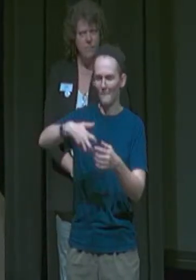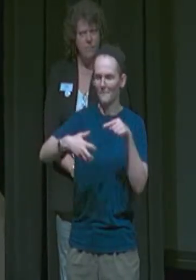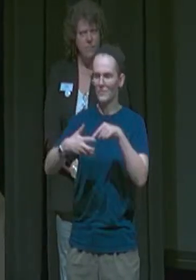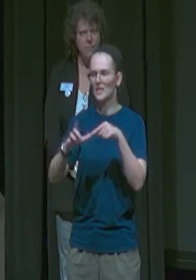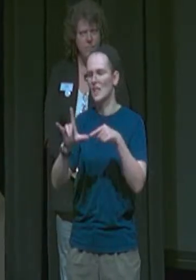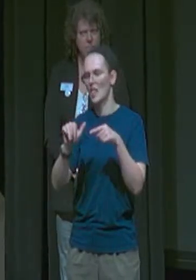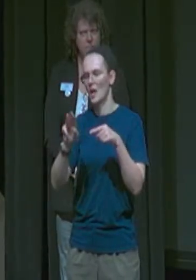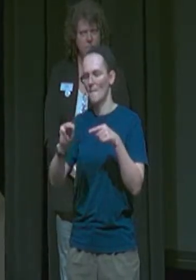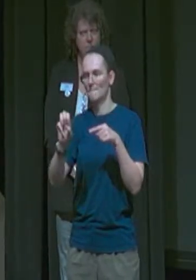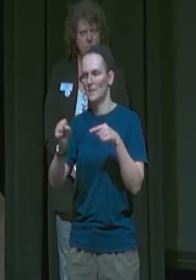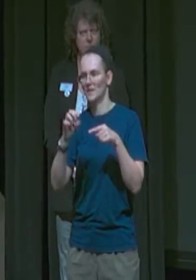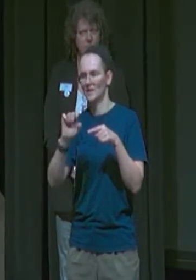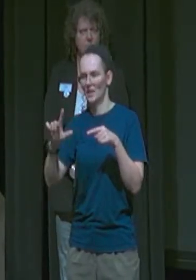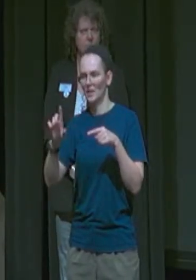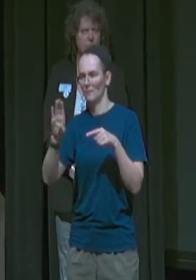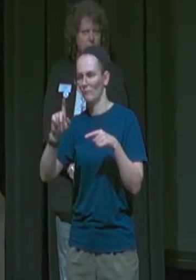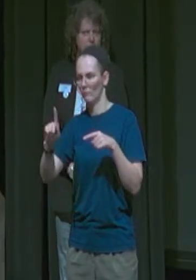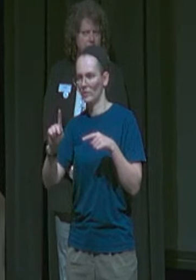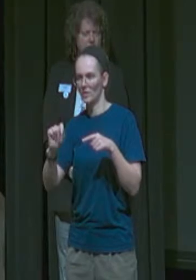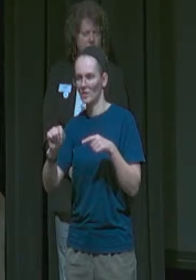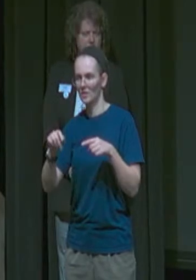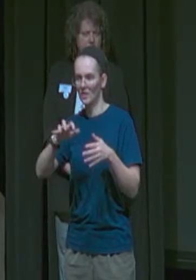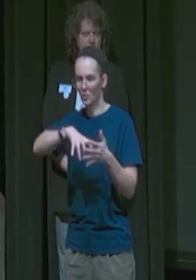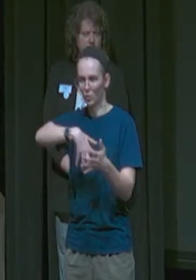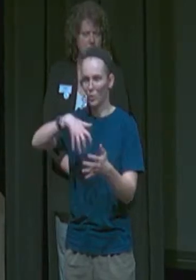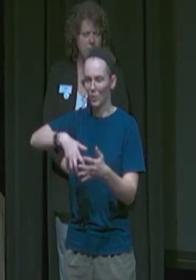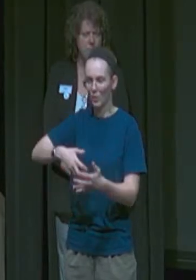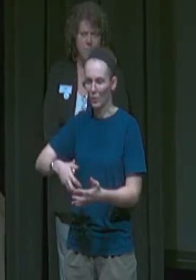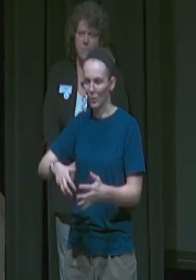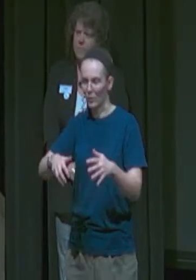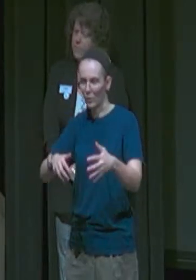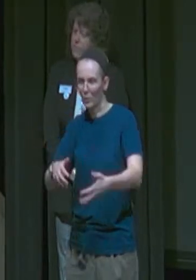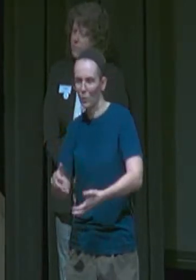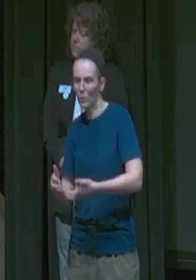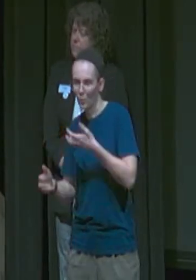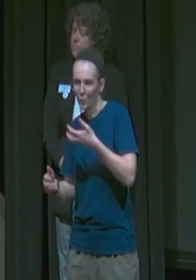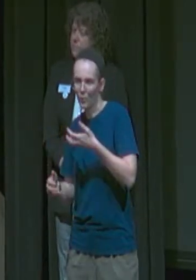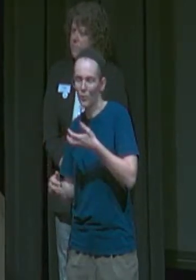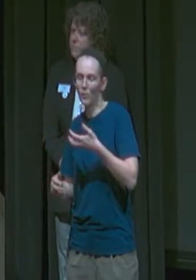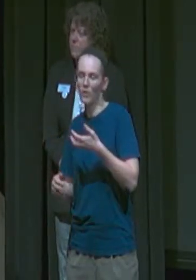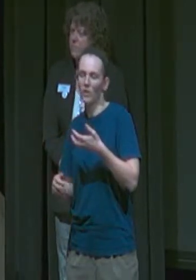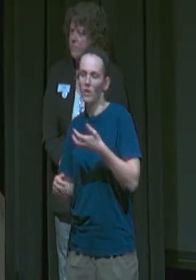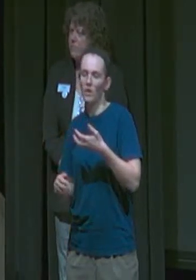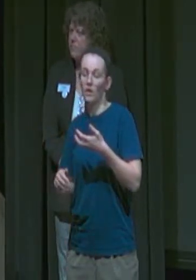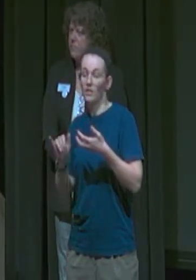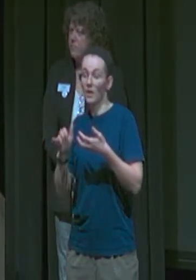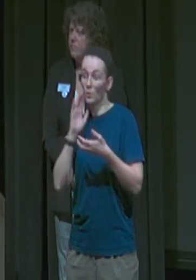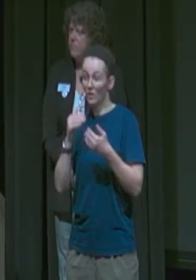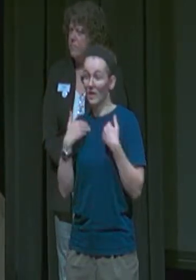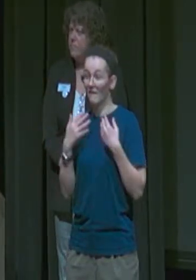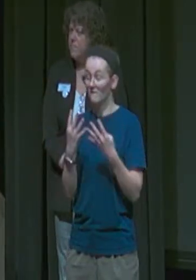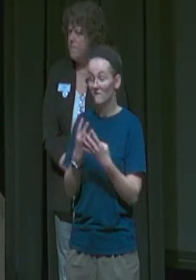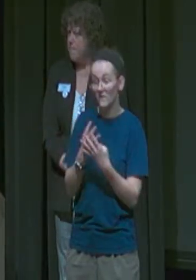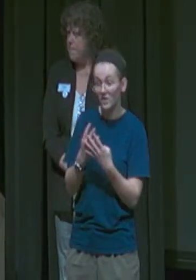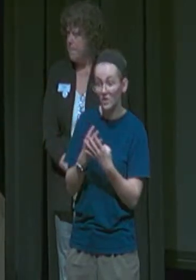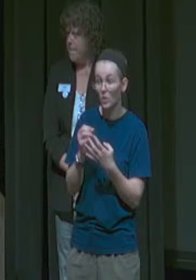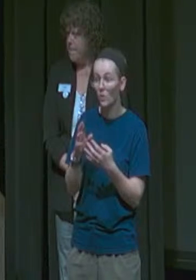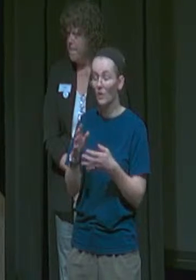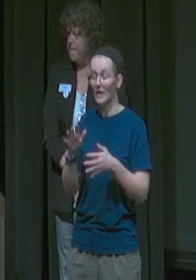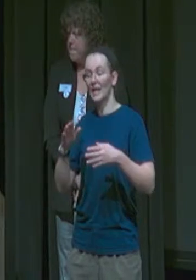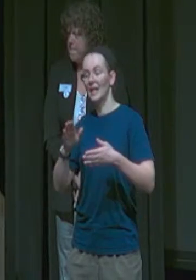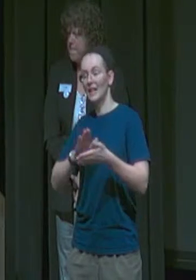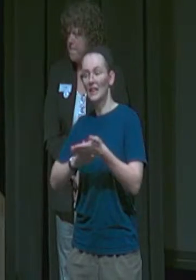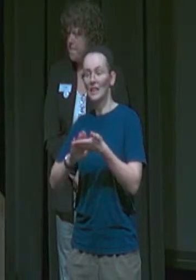hits the sediment and lifts it off the ground, are there any filters or clean